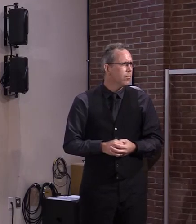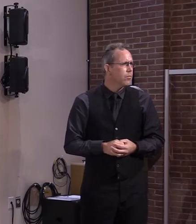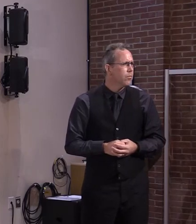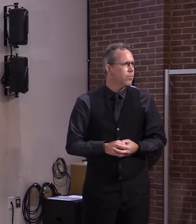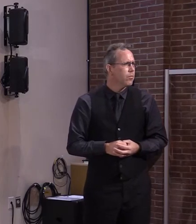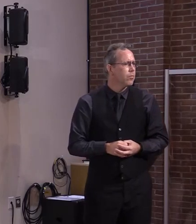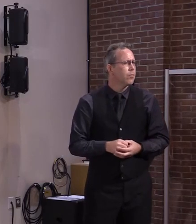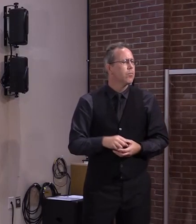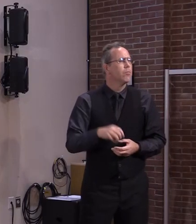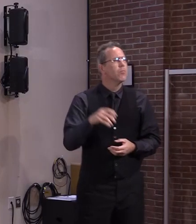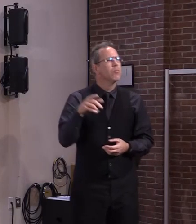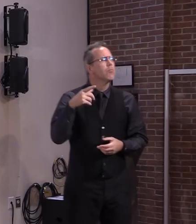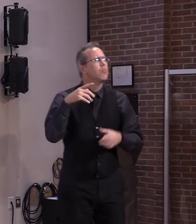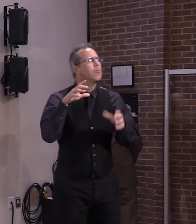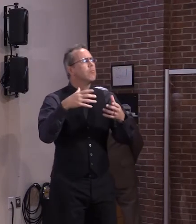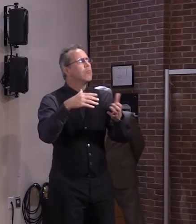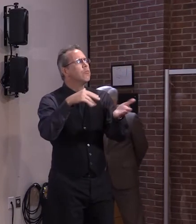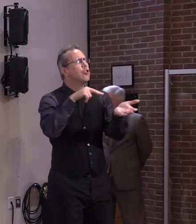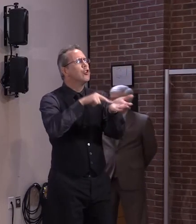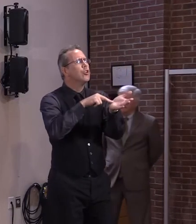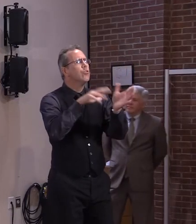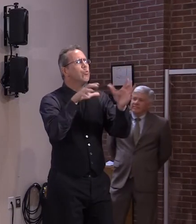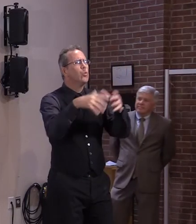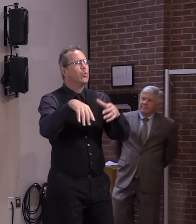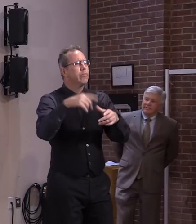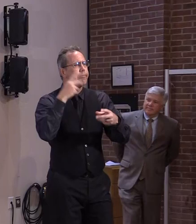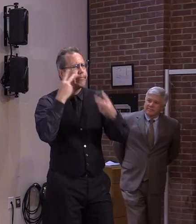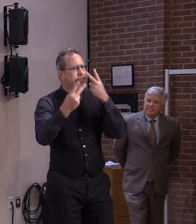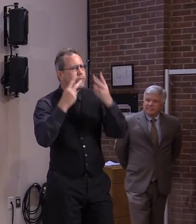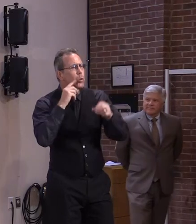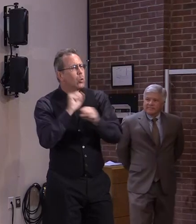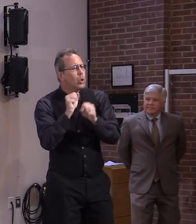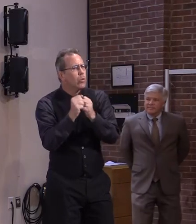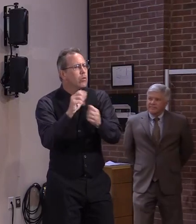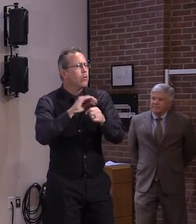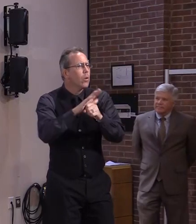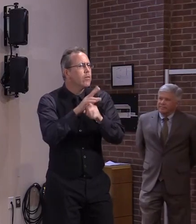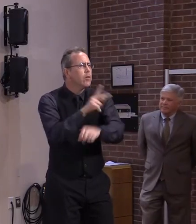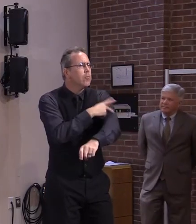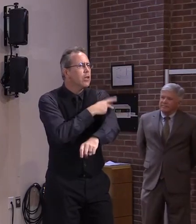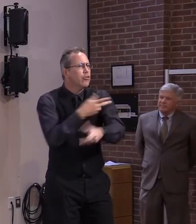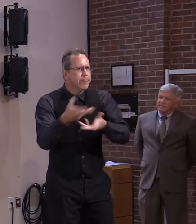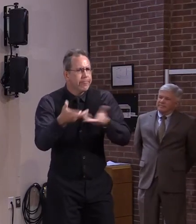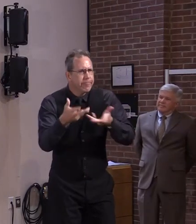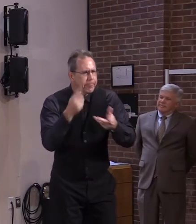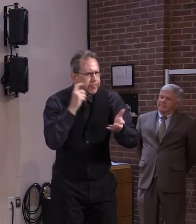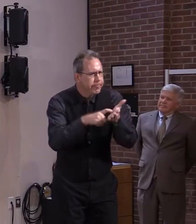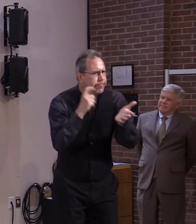her complaint has merit? I didn't see the report, and I didn't see